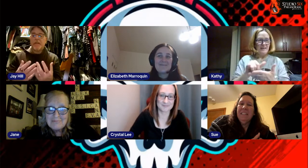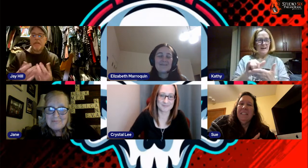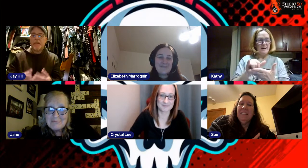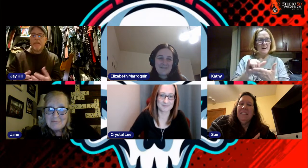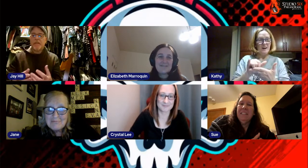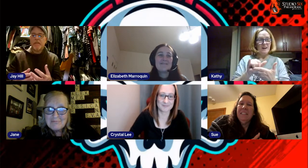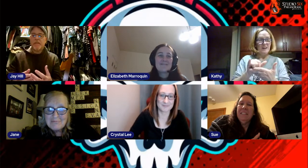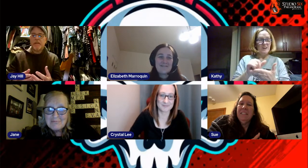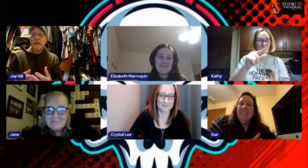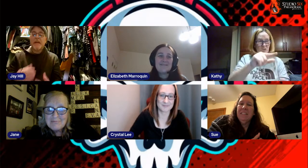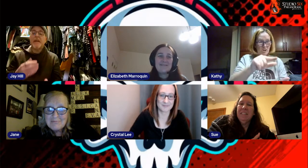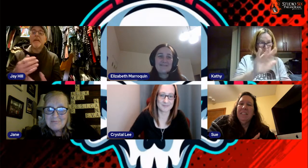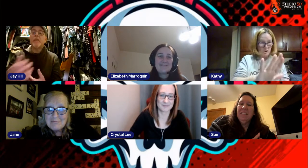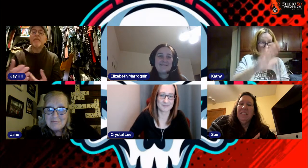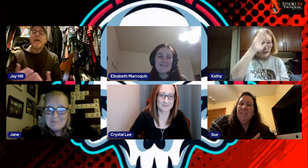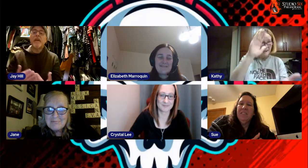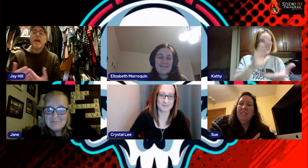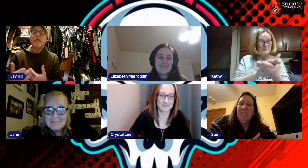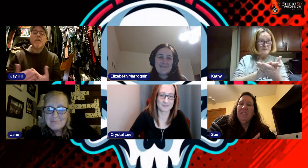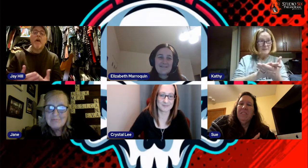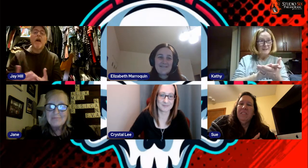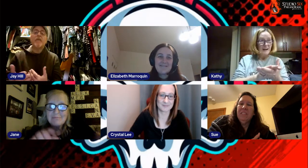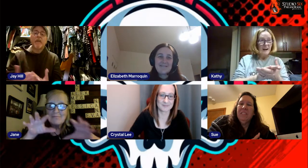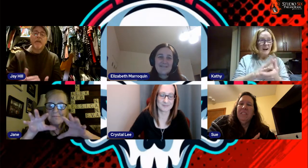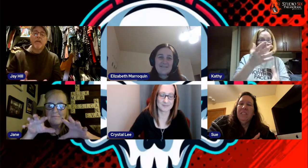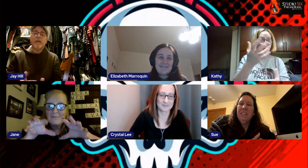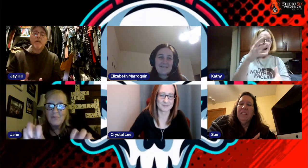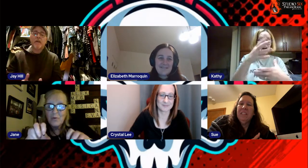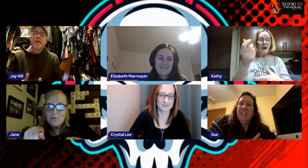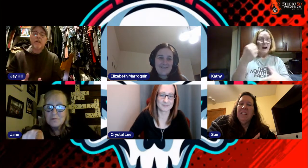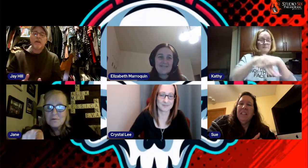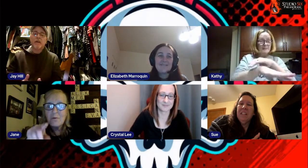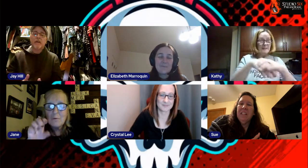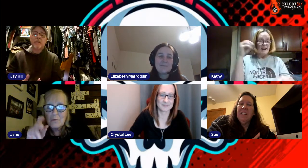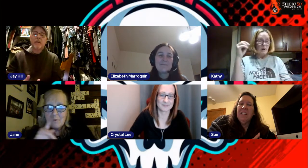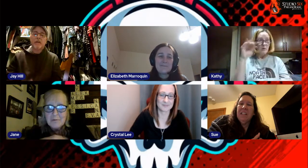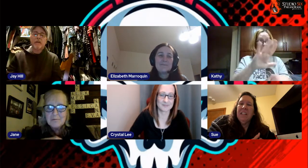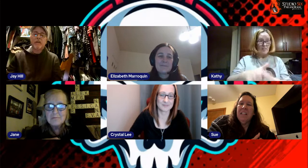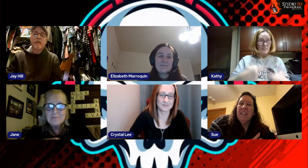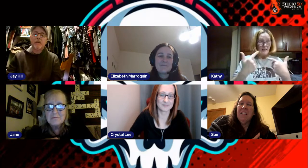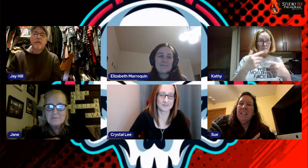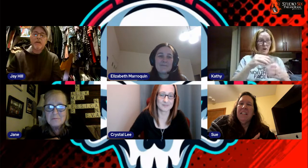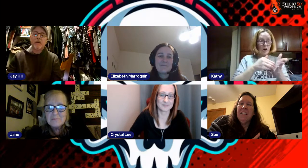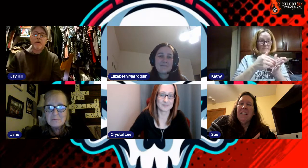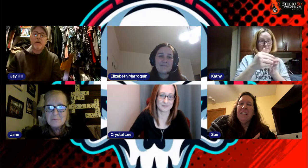your husband is just, he comes in and out often.